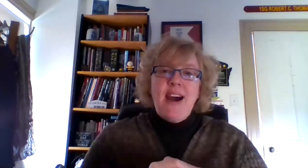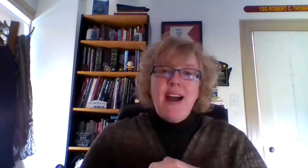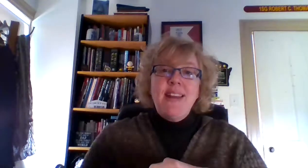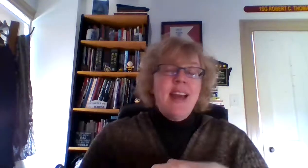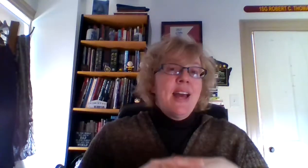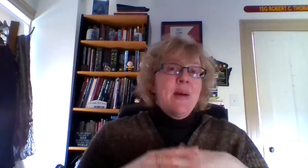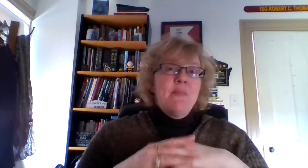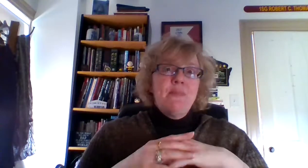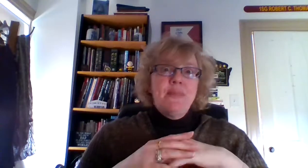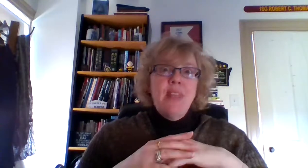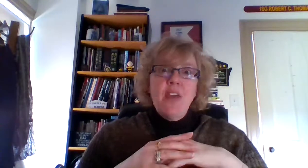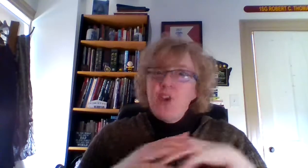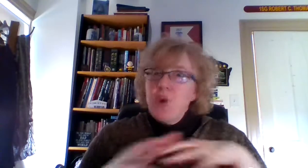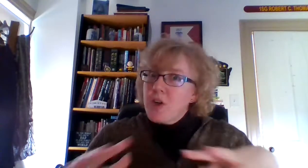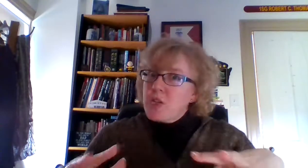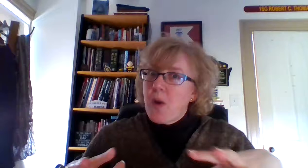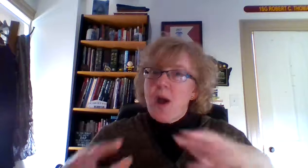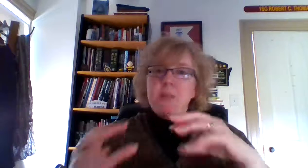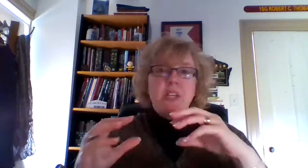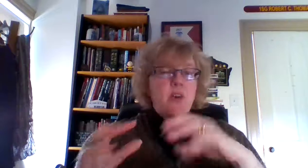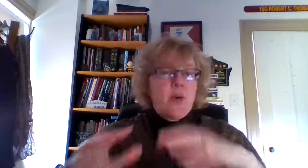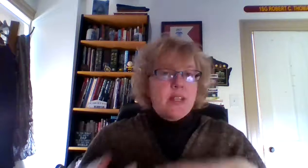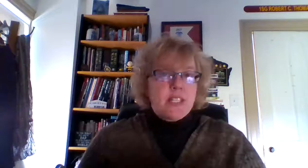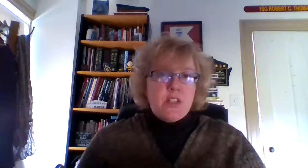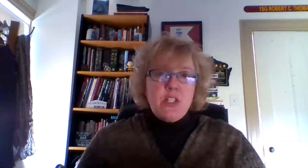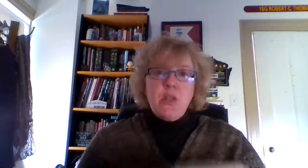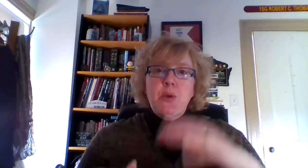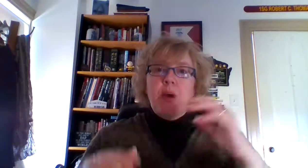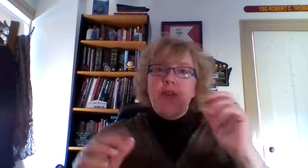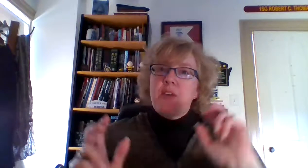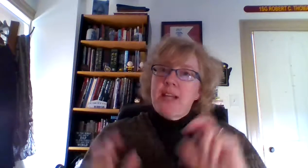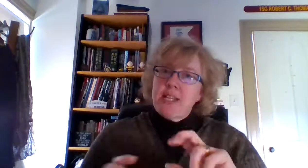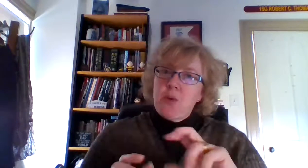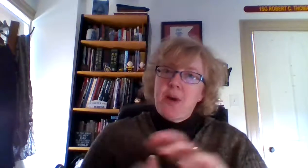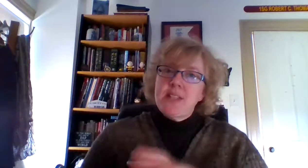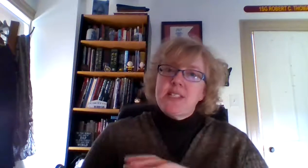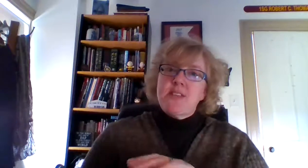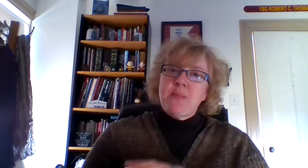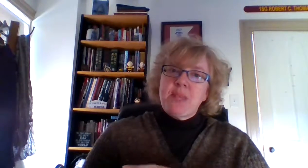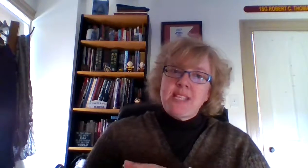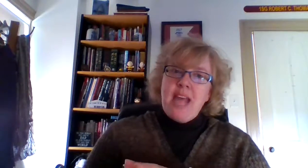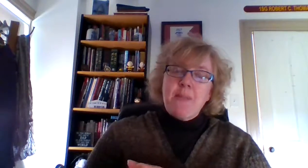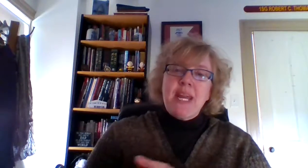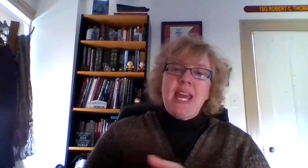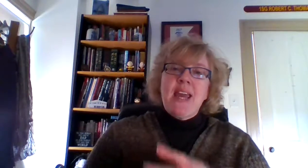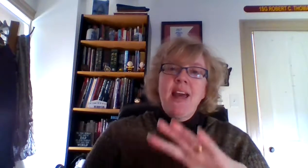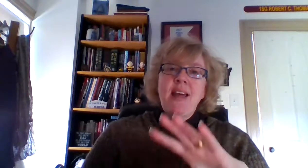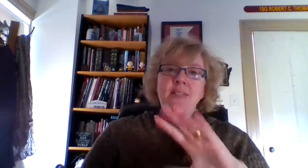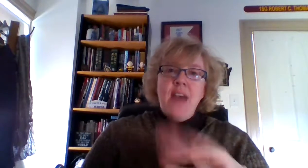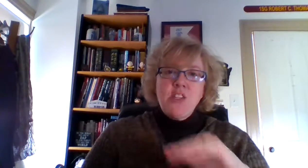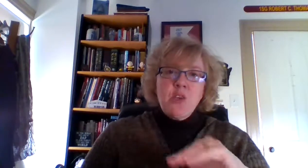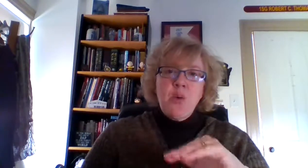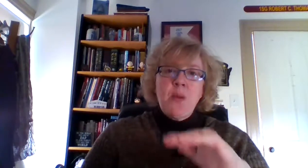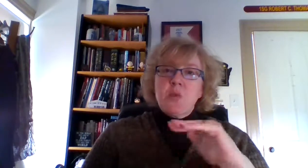on. If you are swamped, if you got stuff to do, if you've got little ones, if something is happening, that Zoom is